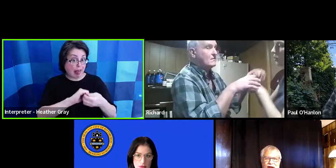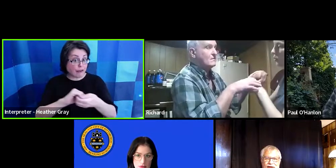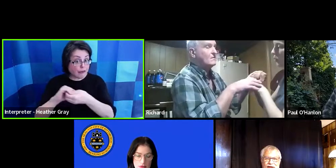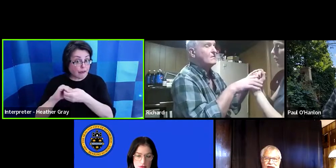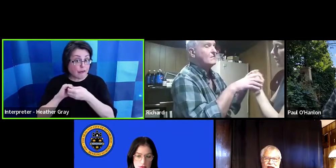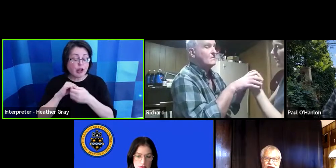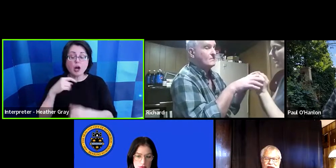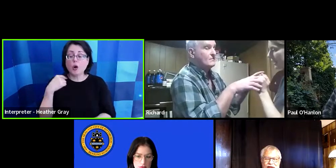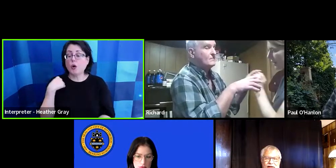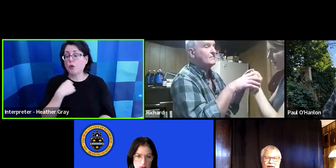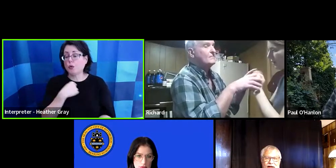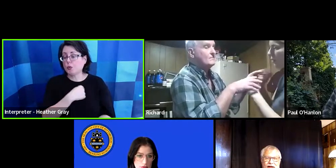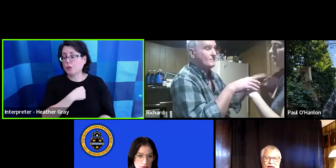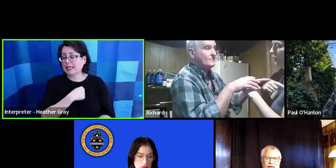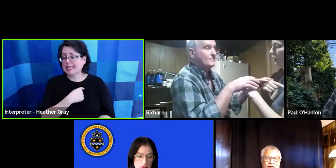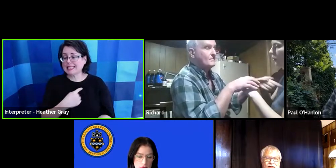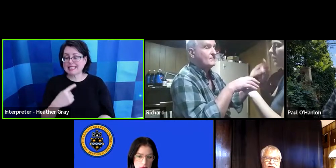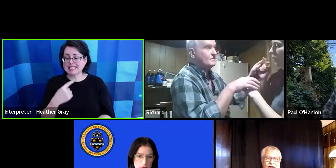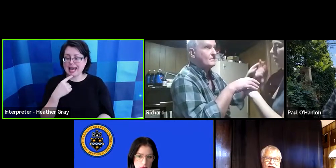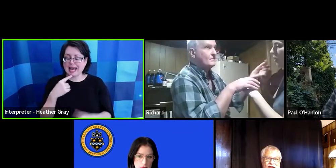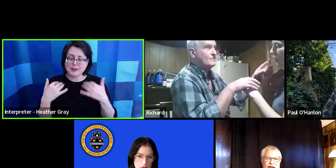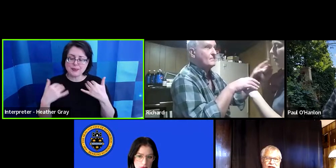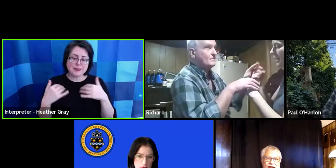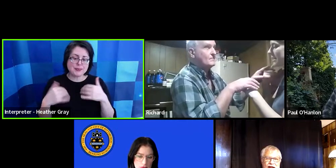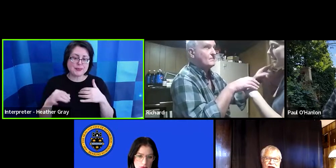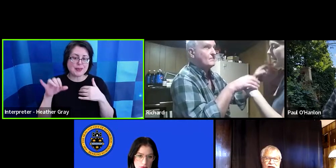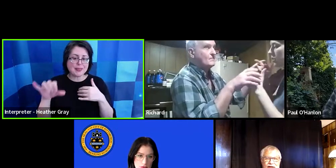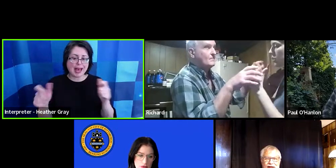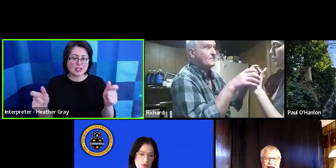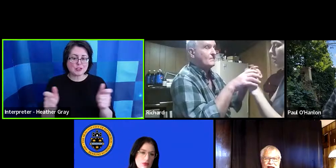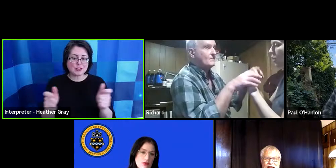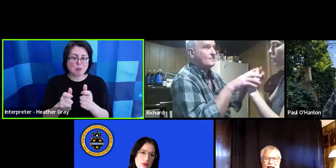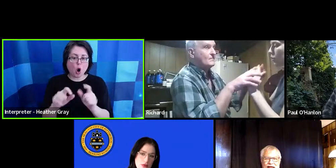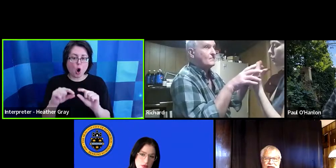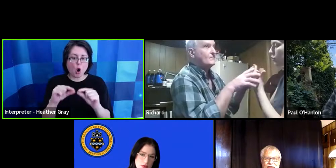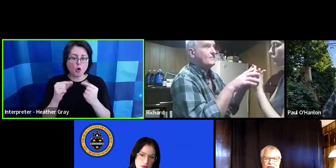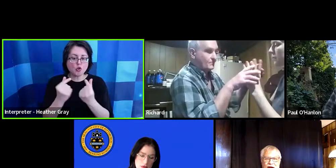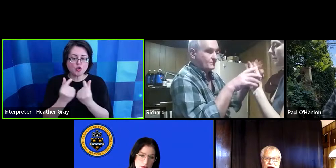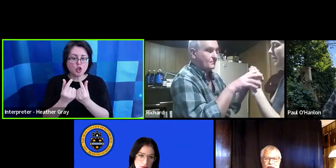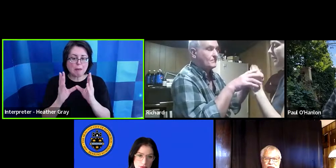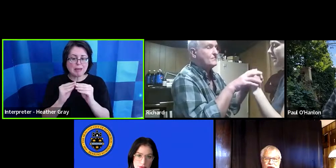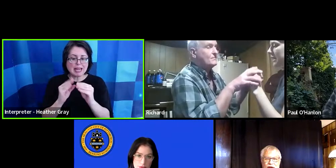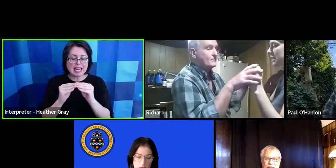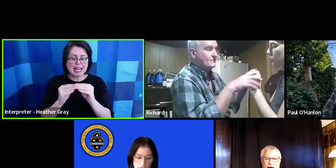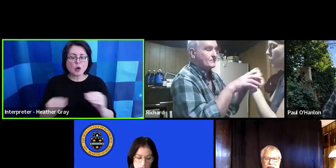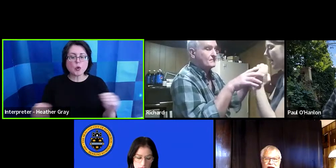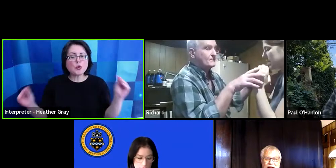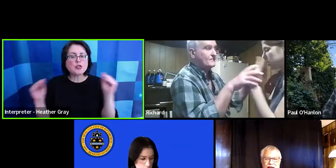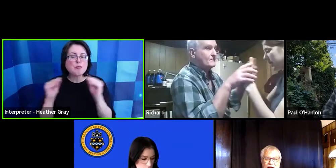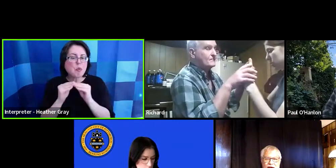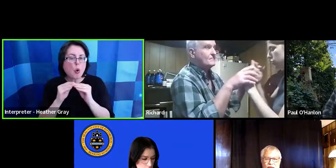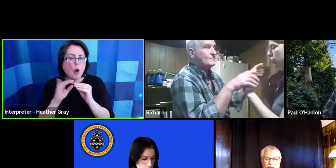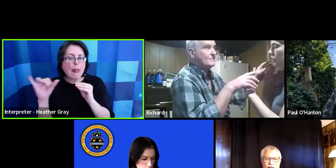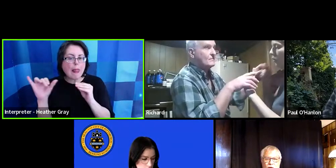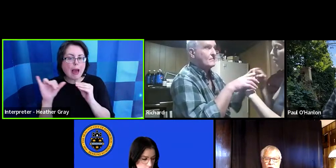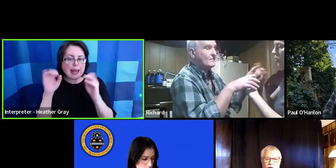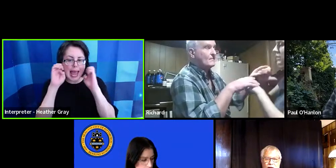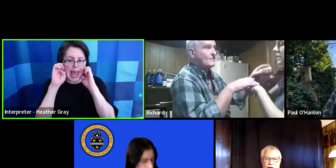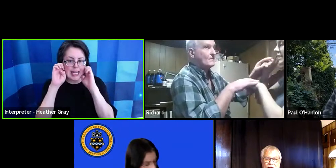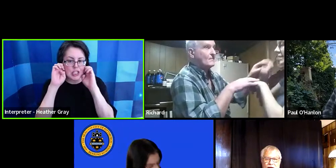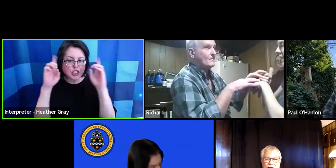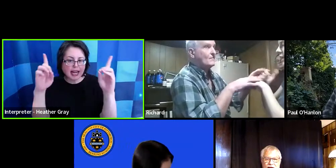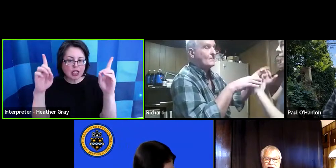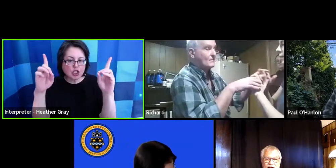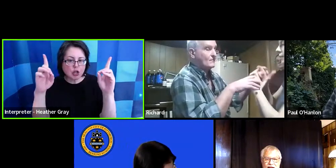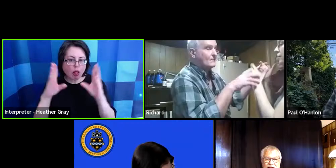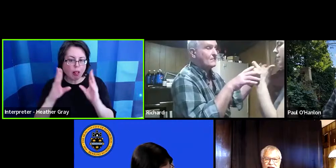that the small group meeting is more like an educational meeting, and it's to set up a larger